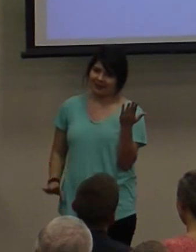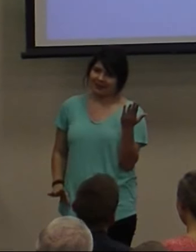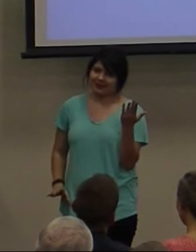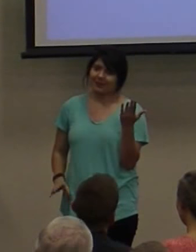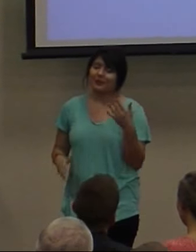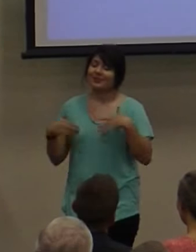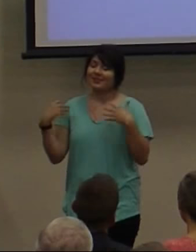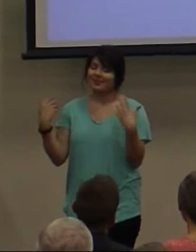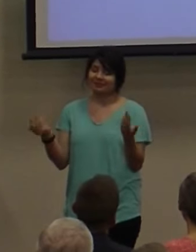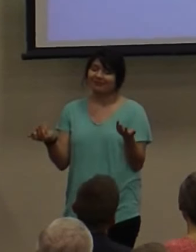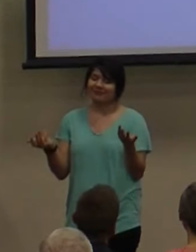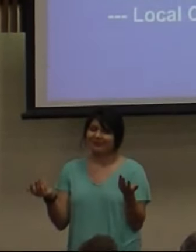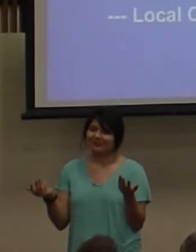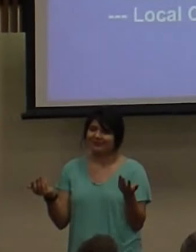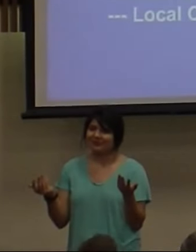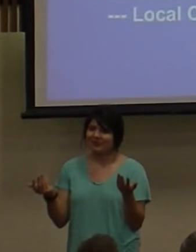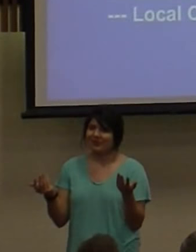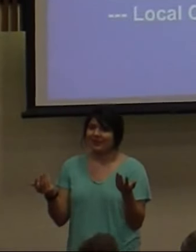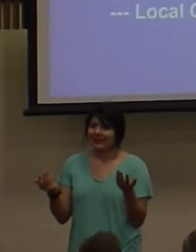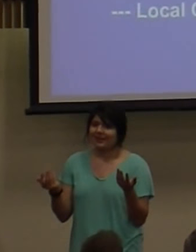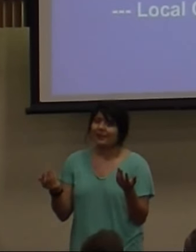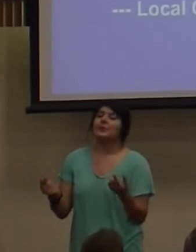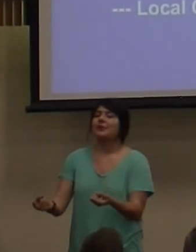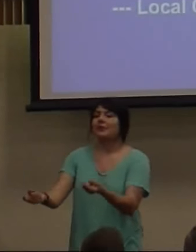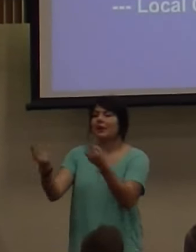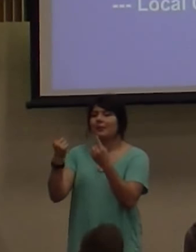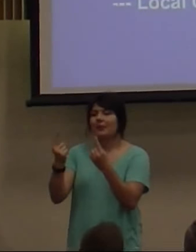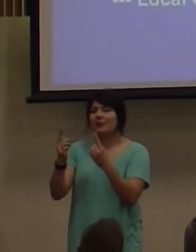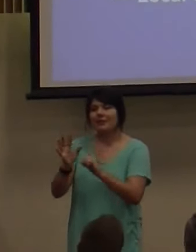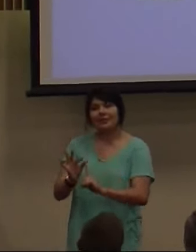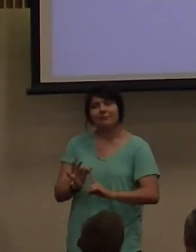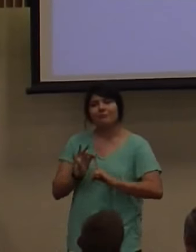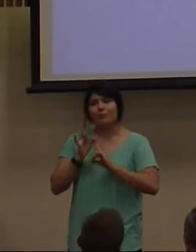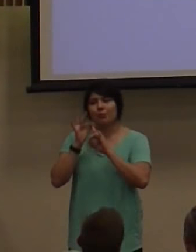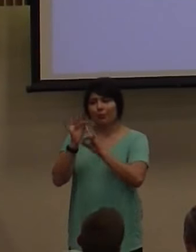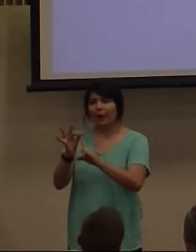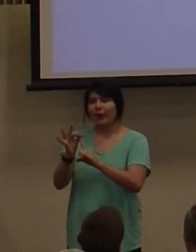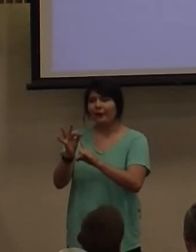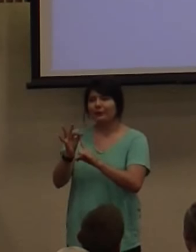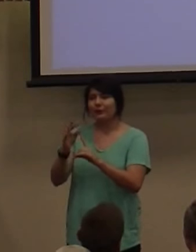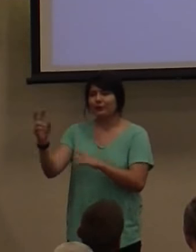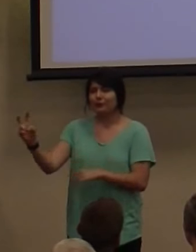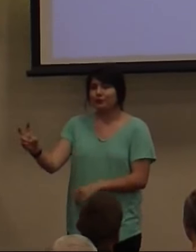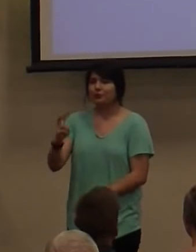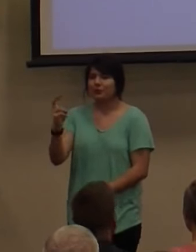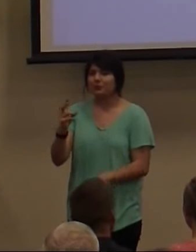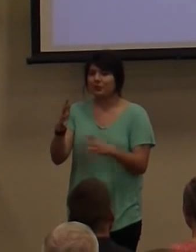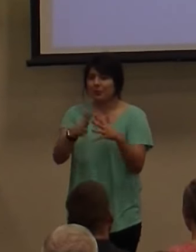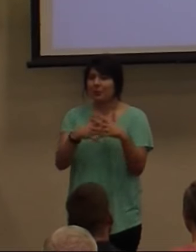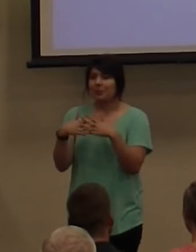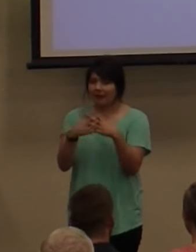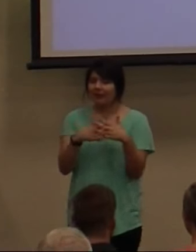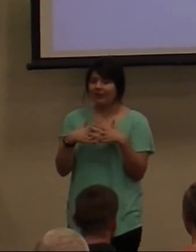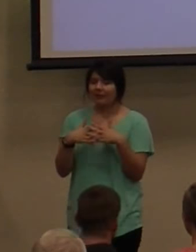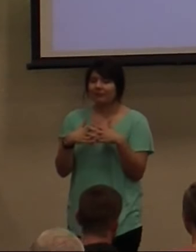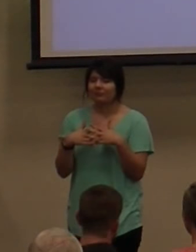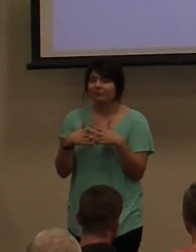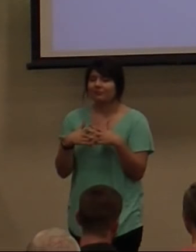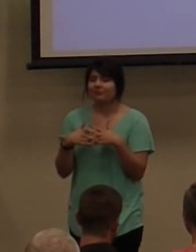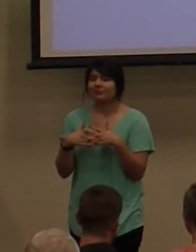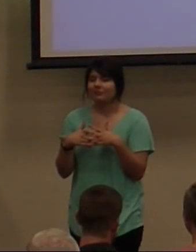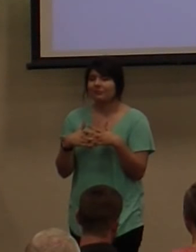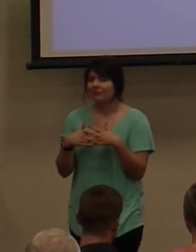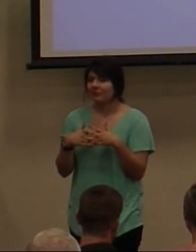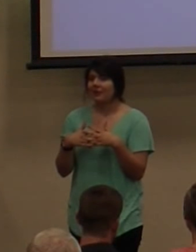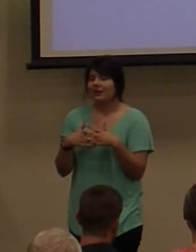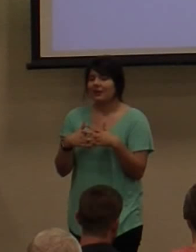So we've come on a rare trip back to the USA, and it